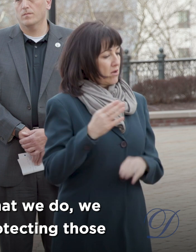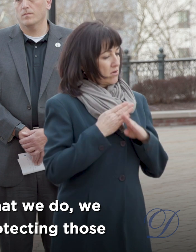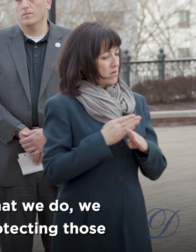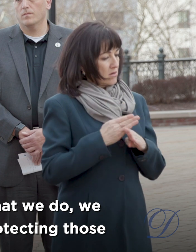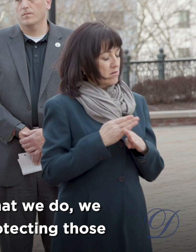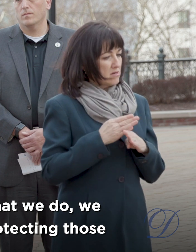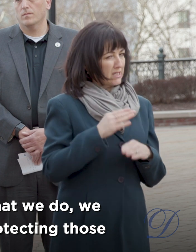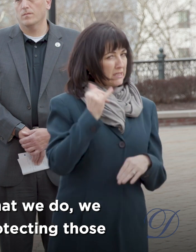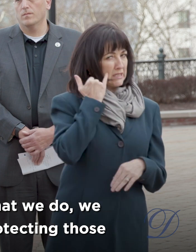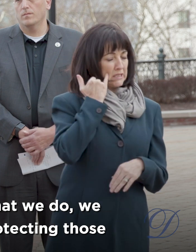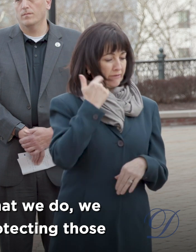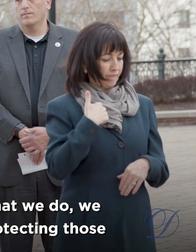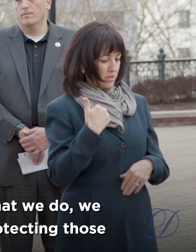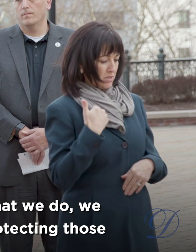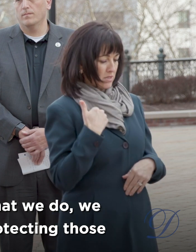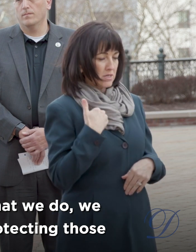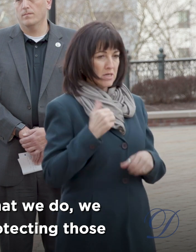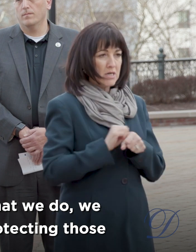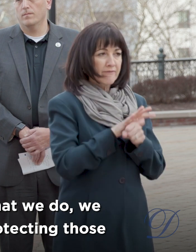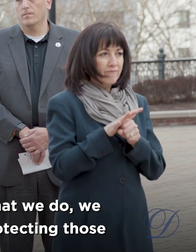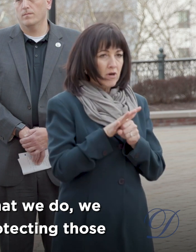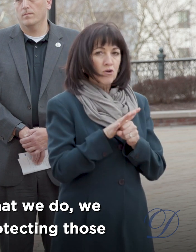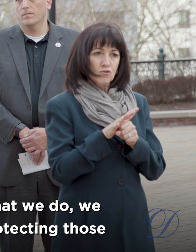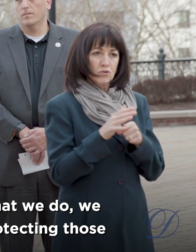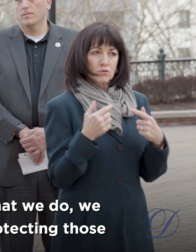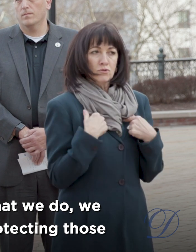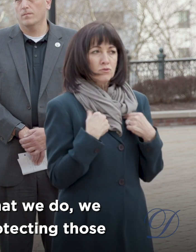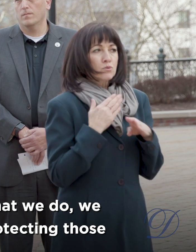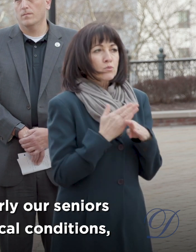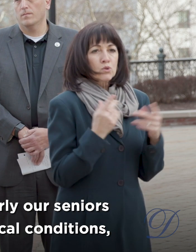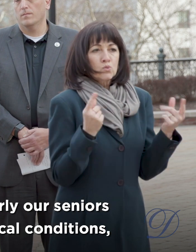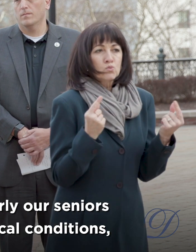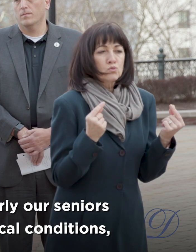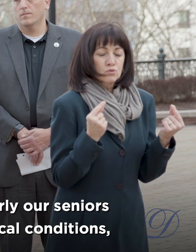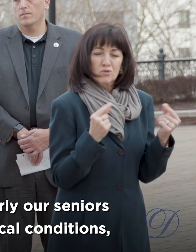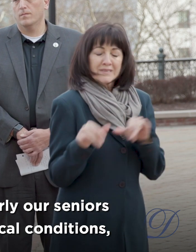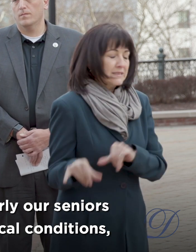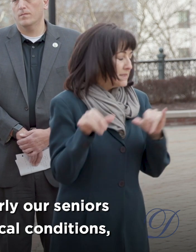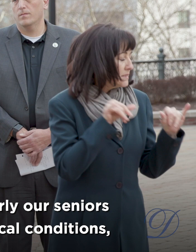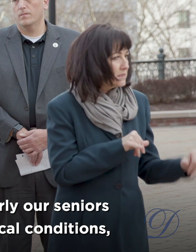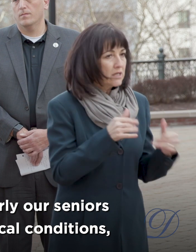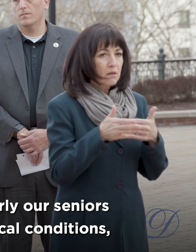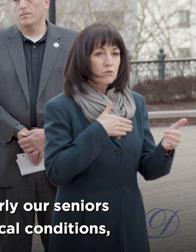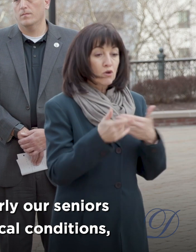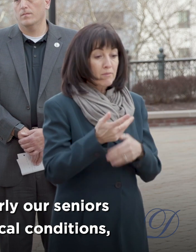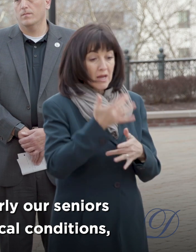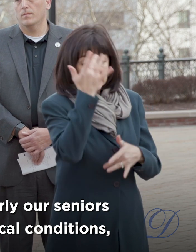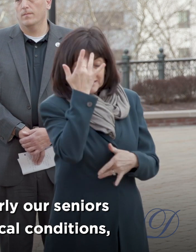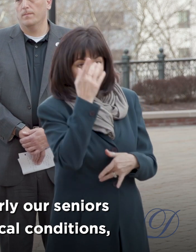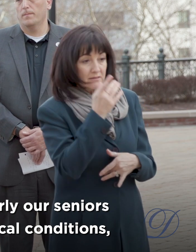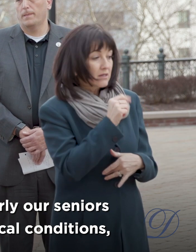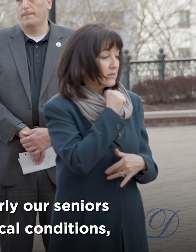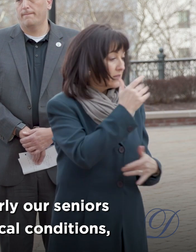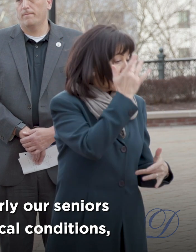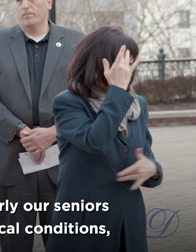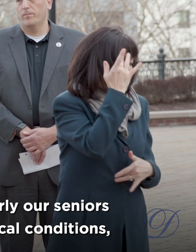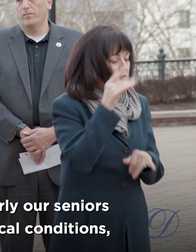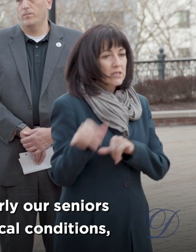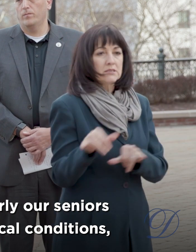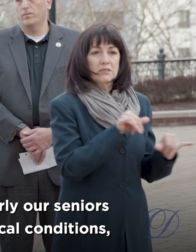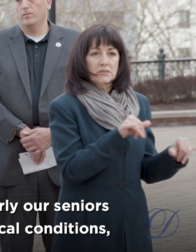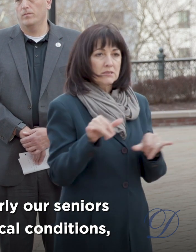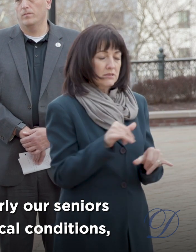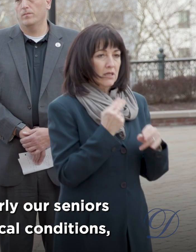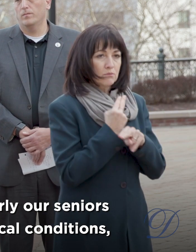the normal things that we do, we need to make sure that we're protecting those vulnerable populations, particularly our seniors